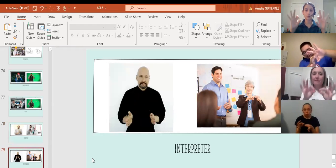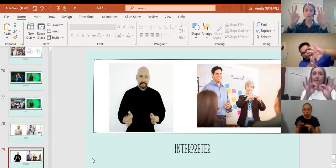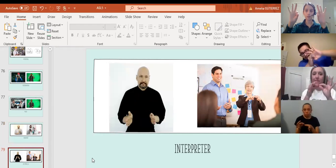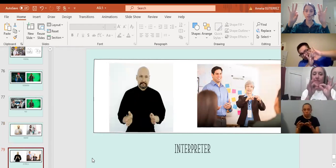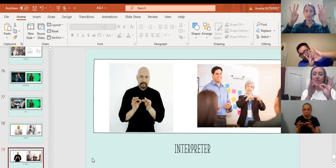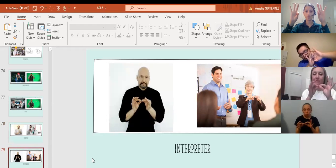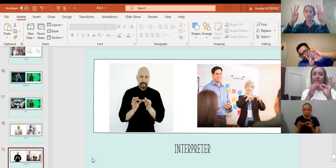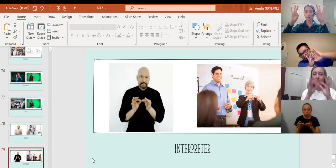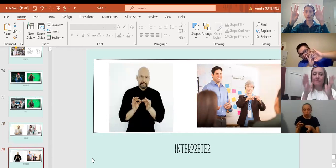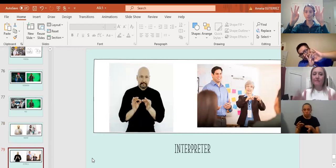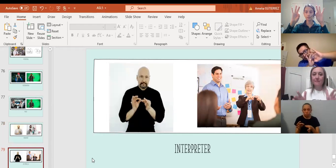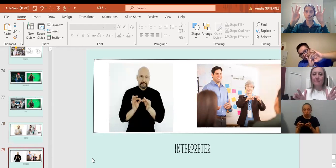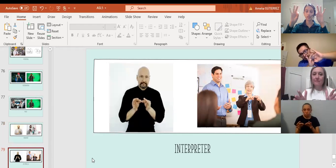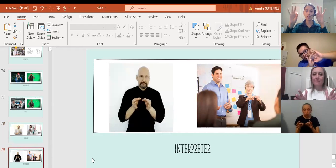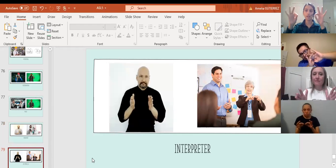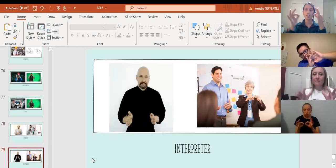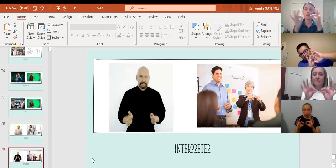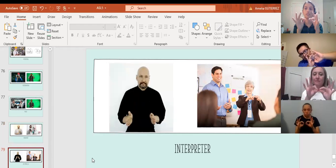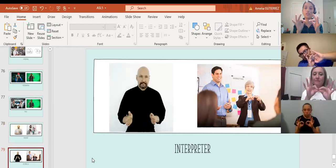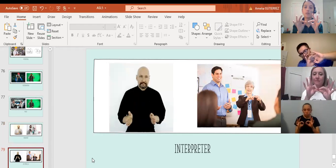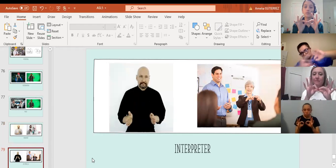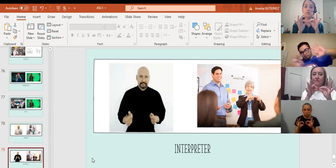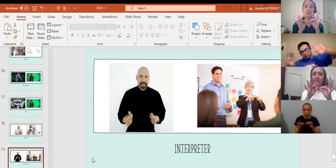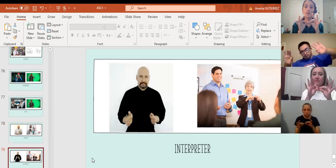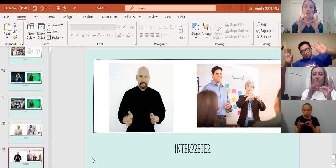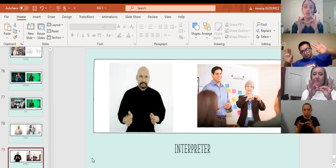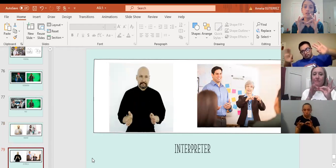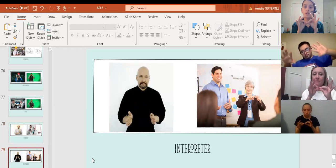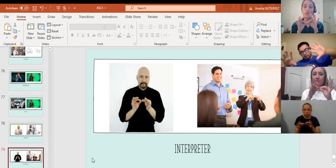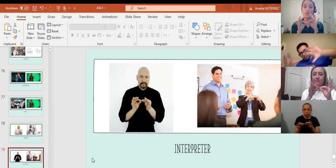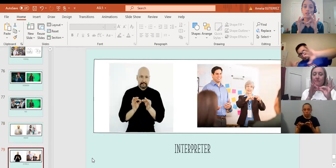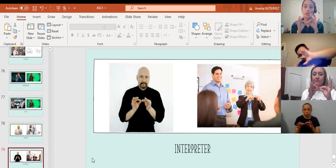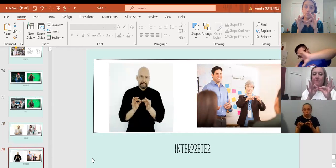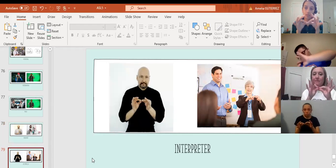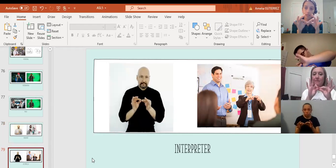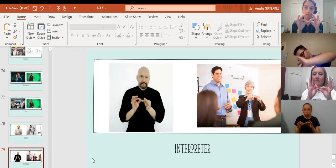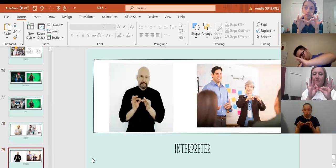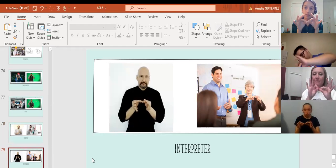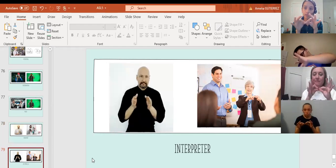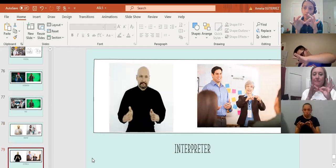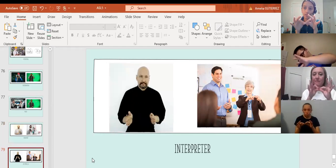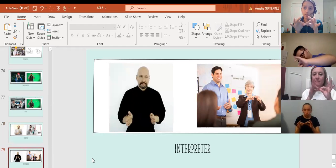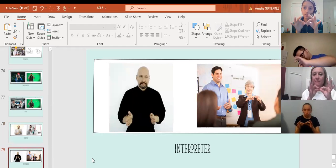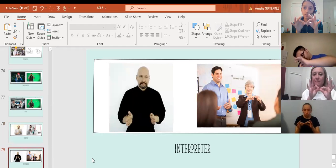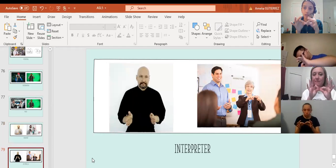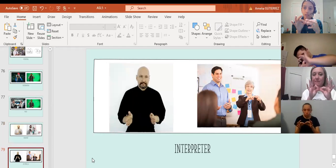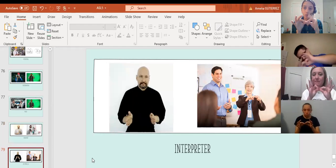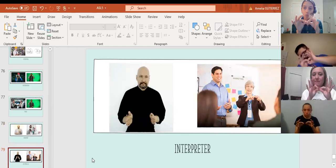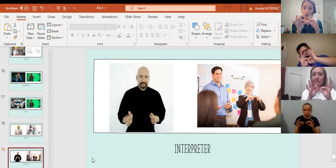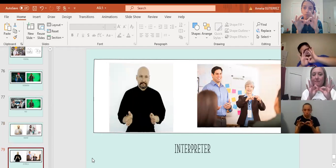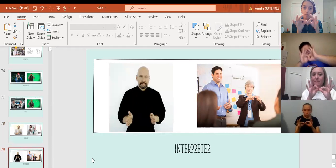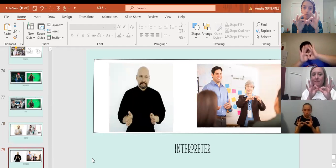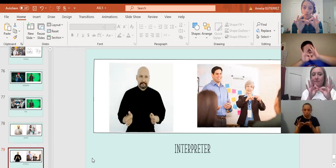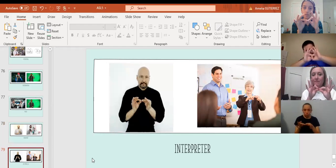Interpreter. So with like F hand shapes, they come together like this, and